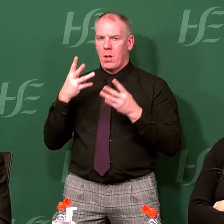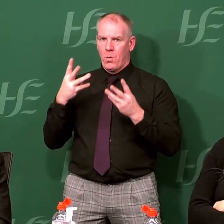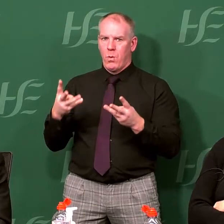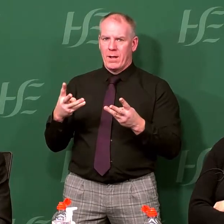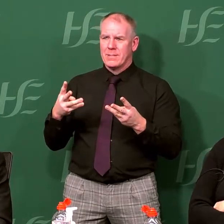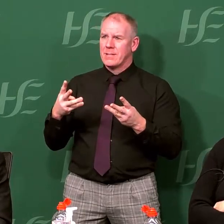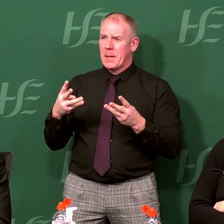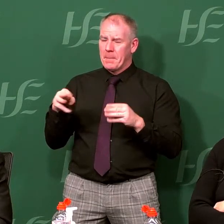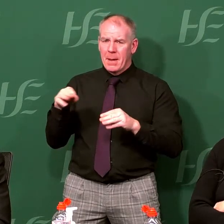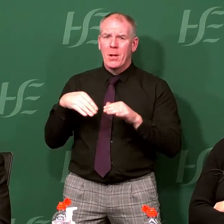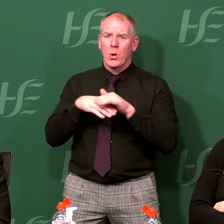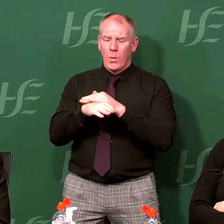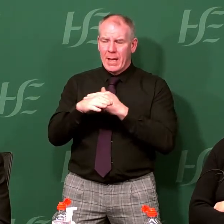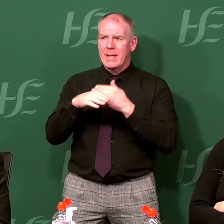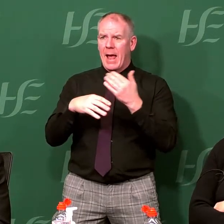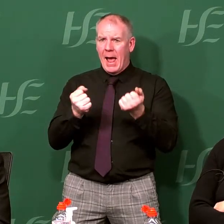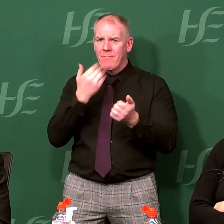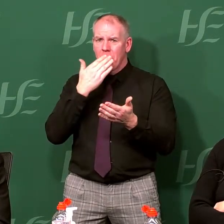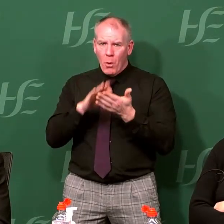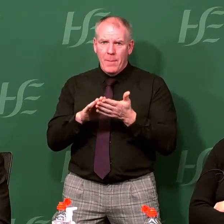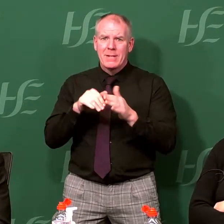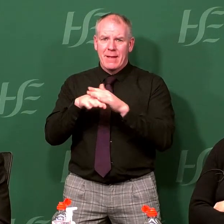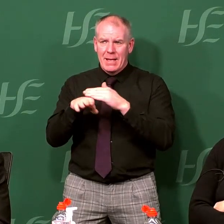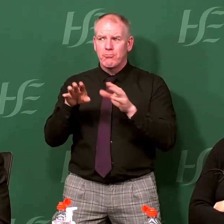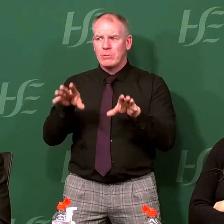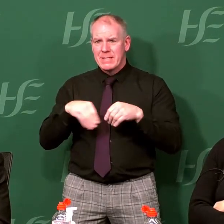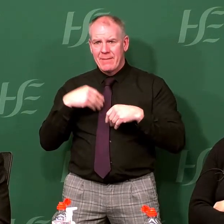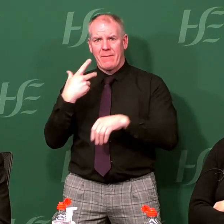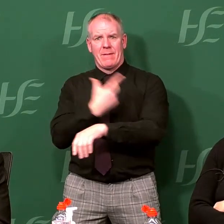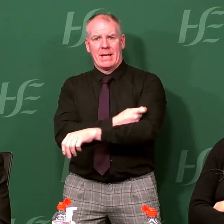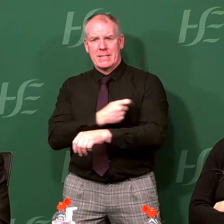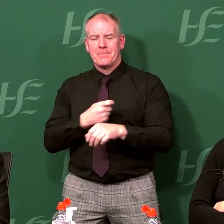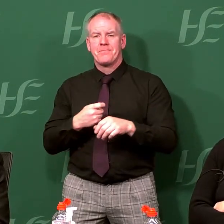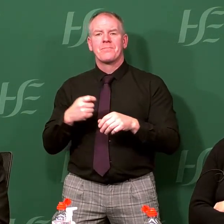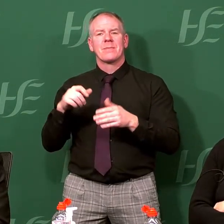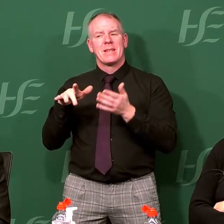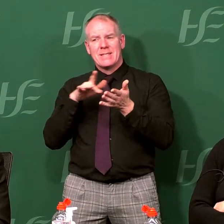come forward, make your appointment, and the centres are there, the